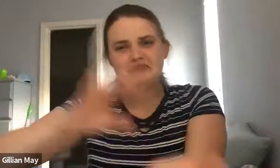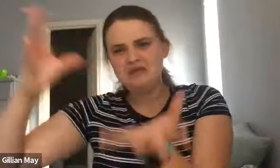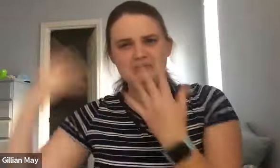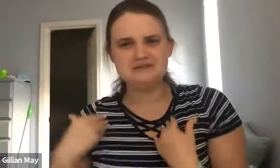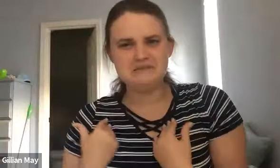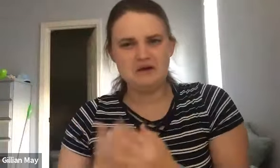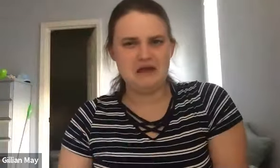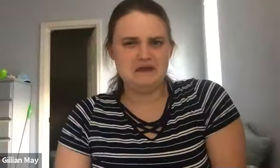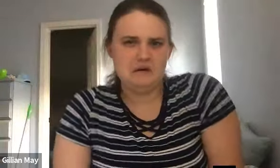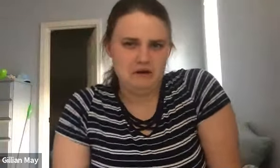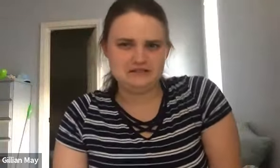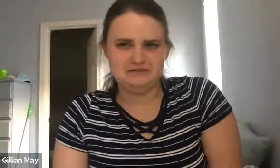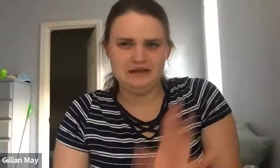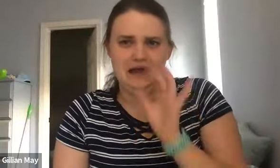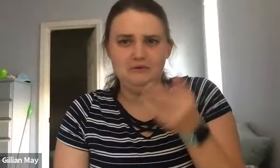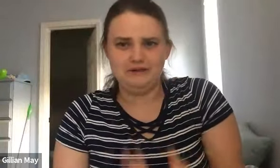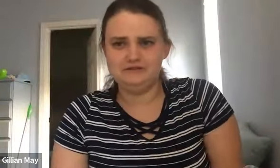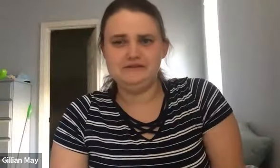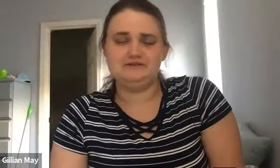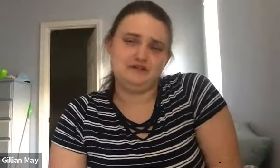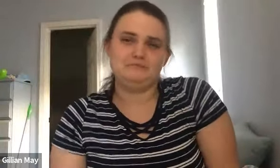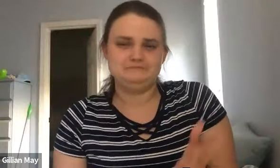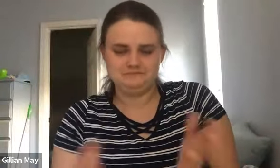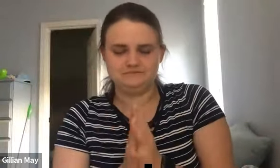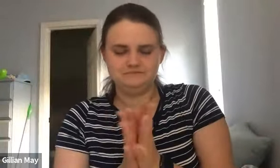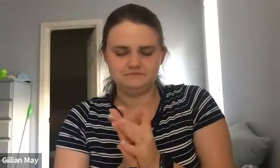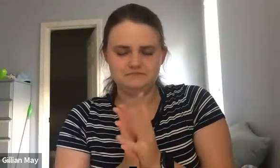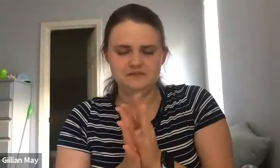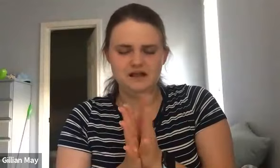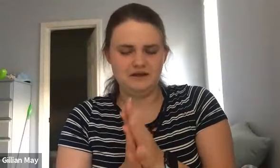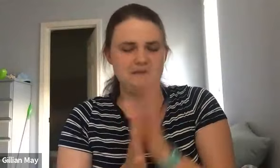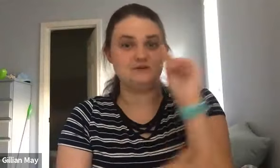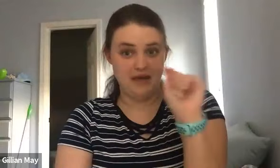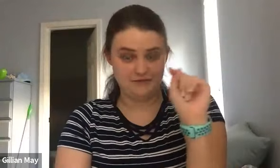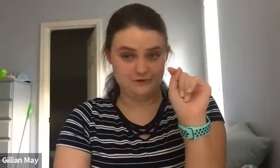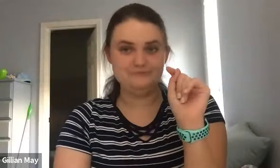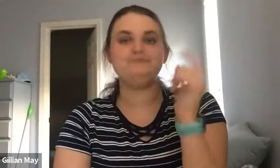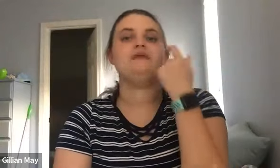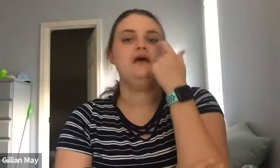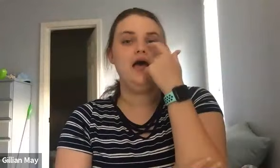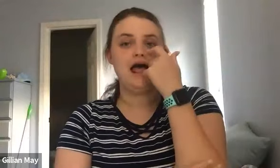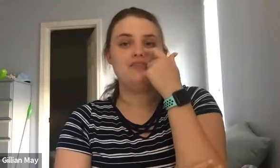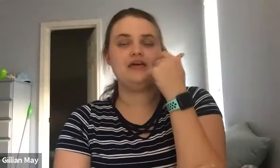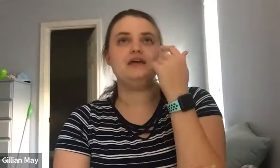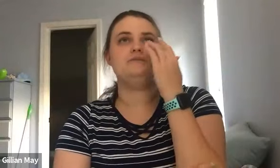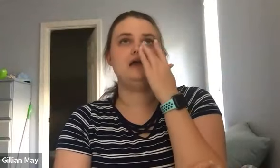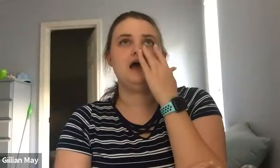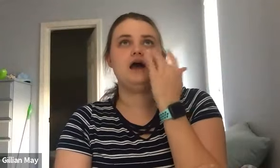the ones I'm around, they don't want to. I'm like, I don't want to either. So, okay, so bathroom. And then we